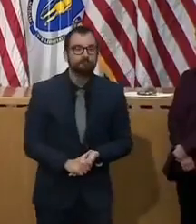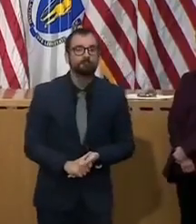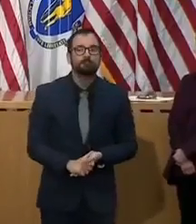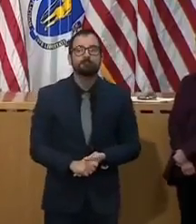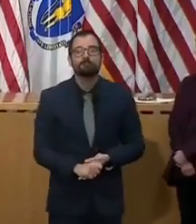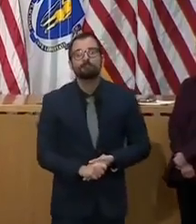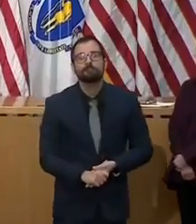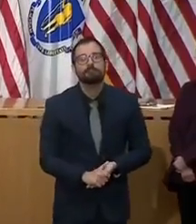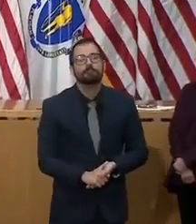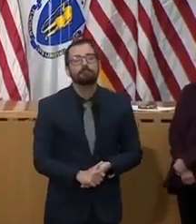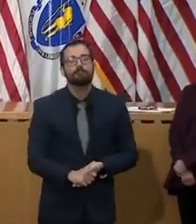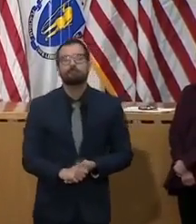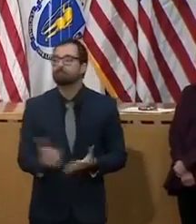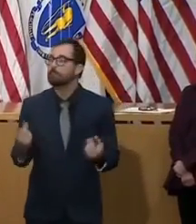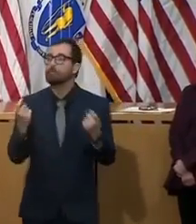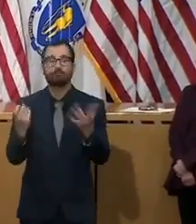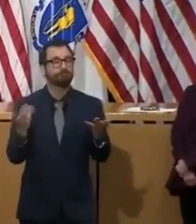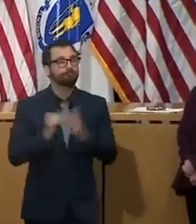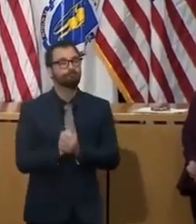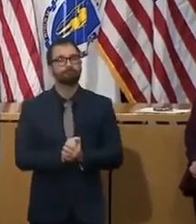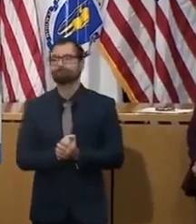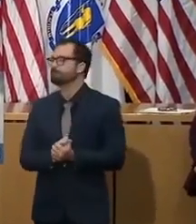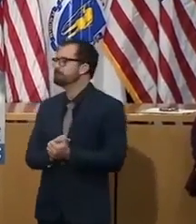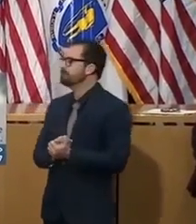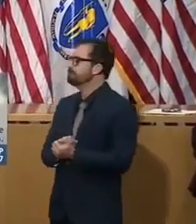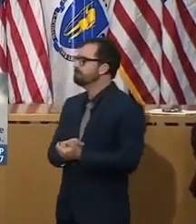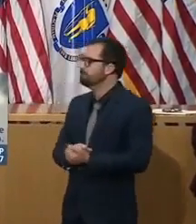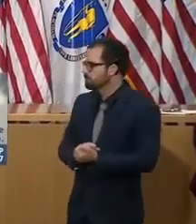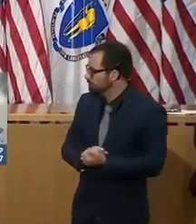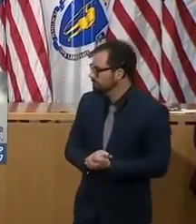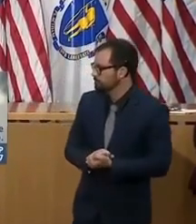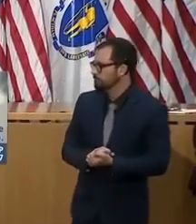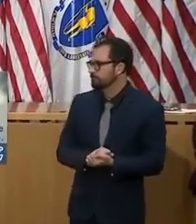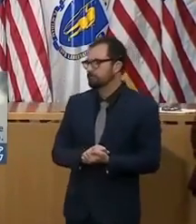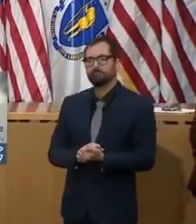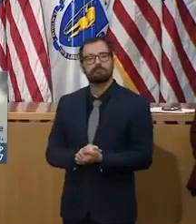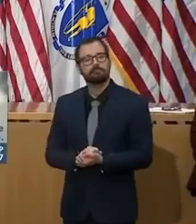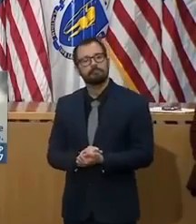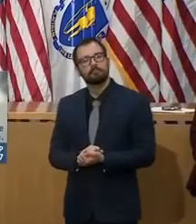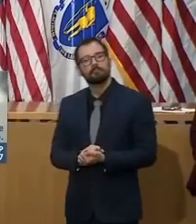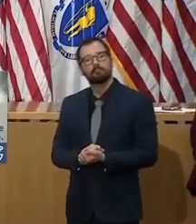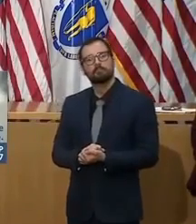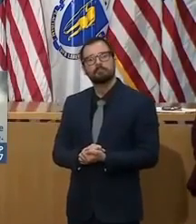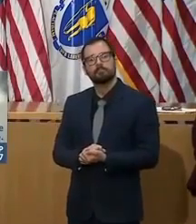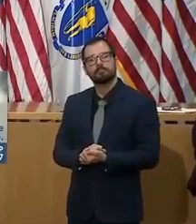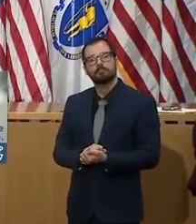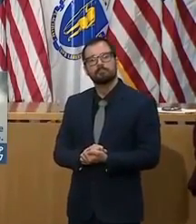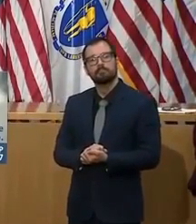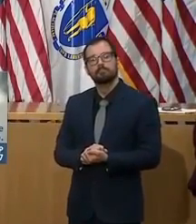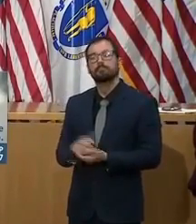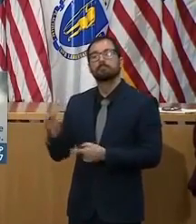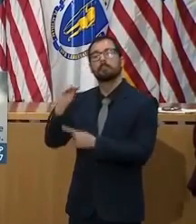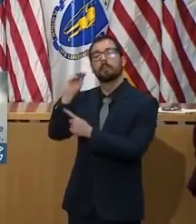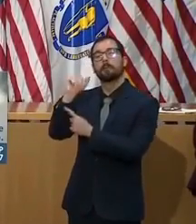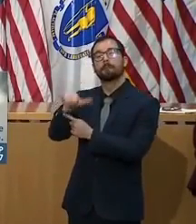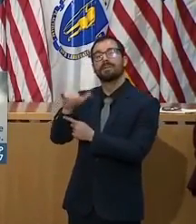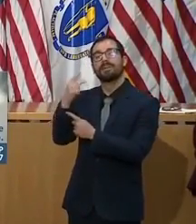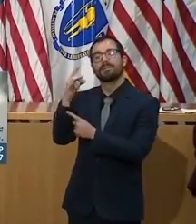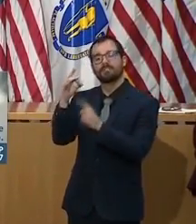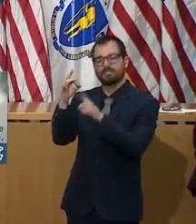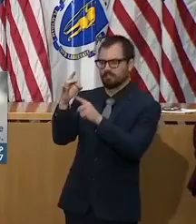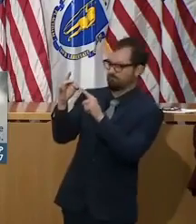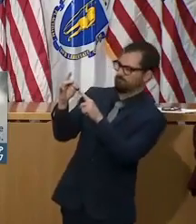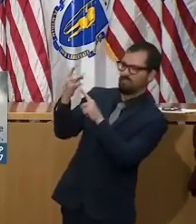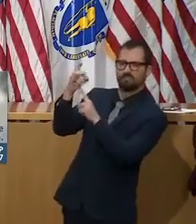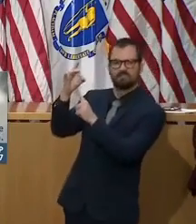Questions? Governor, how did you come to this date of May 18th? And if their plan isn't due until then, their reopening plan, can